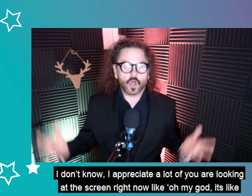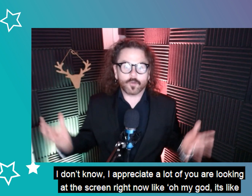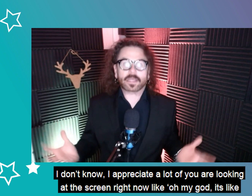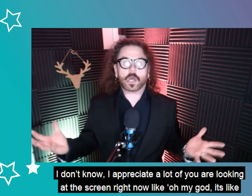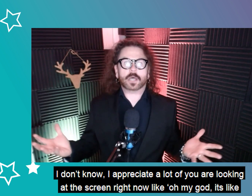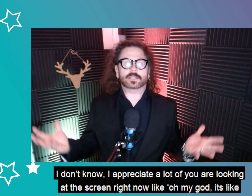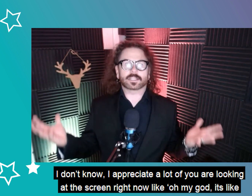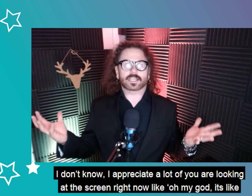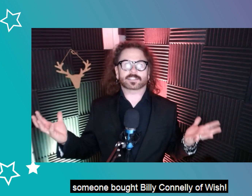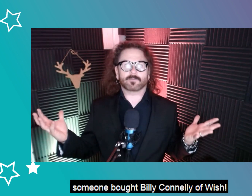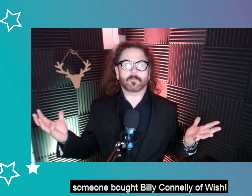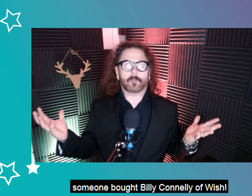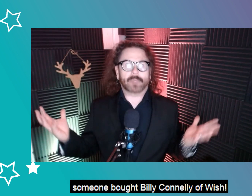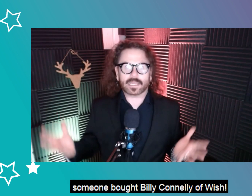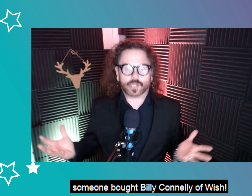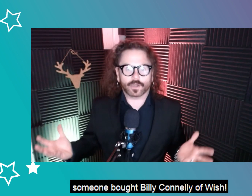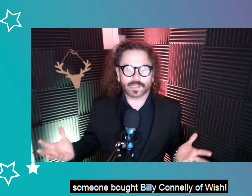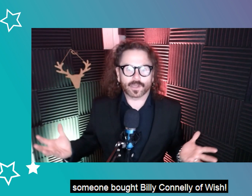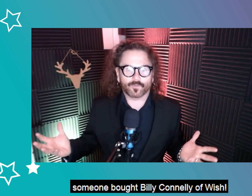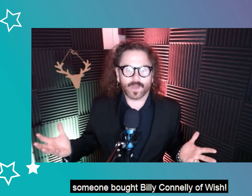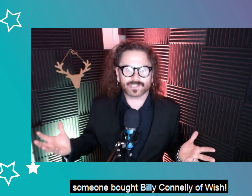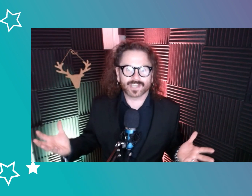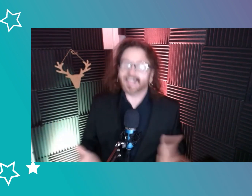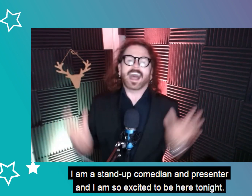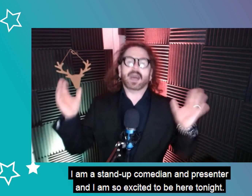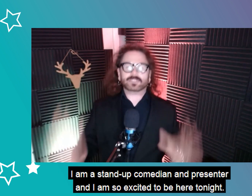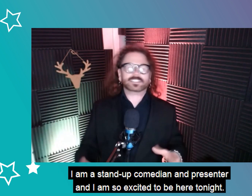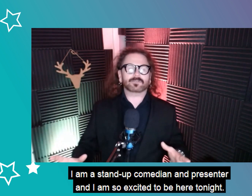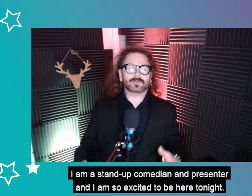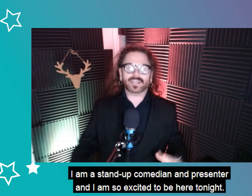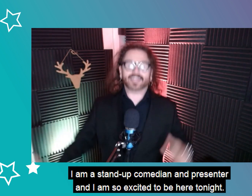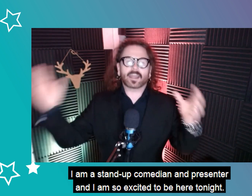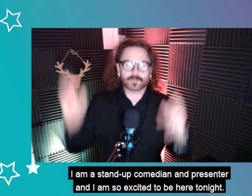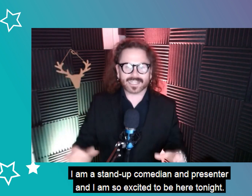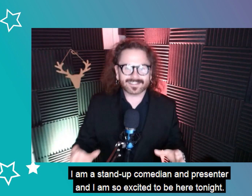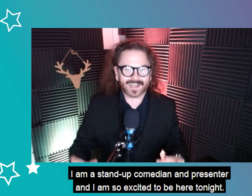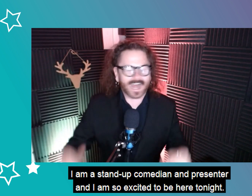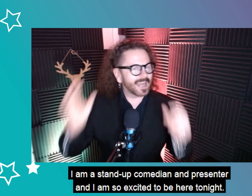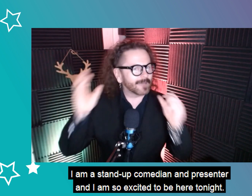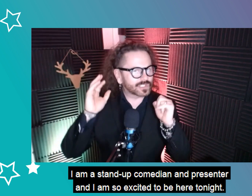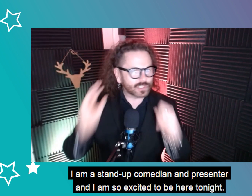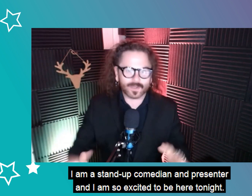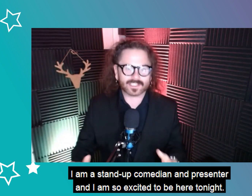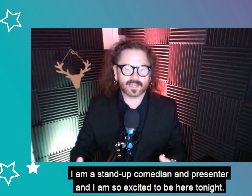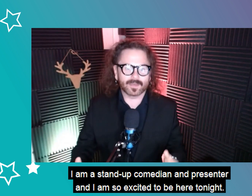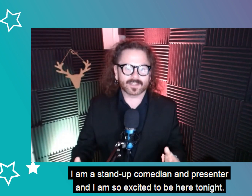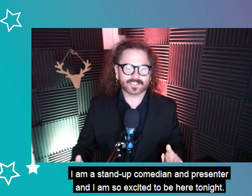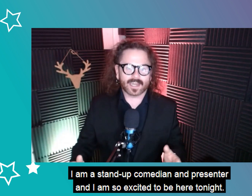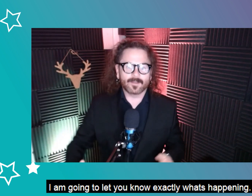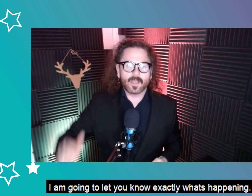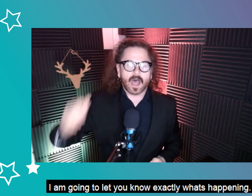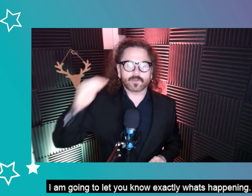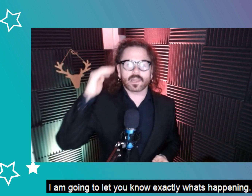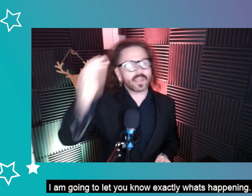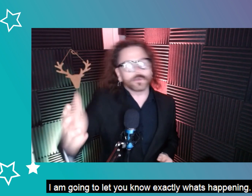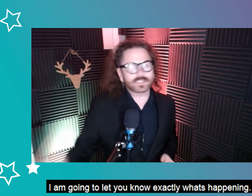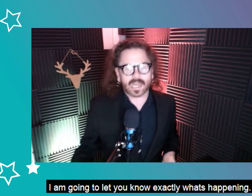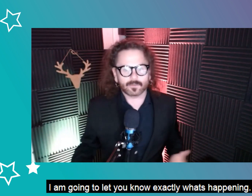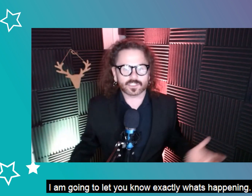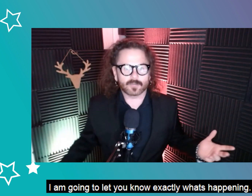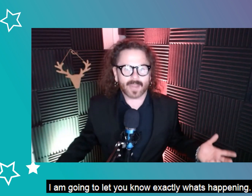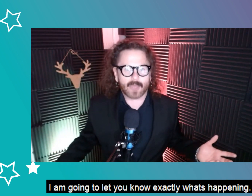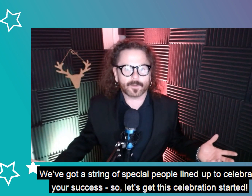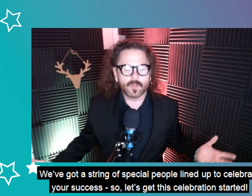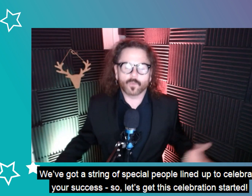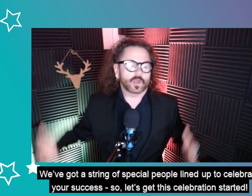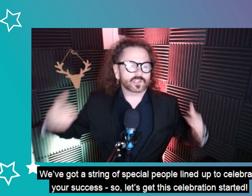going, oh my God, it's like someone bought Billy Connolly off Wish. I'm a stand-up comedian and a presenter, and I'm so excited to be here tonight. I'm going to let you know exactly